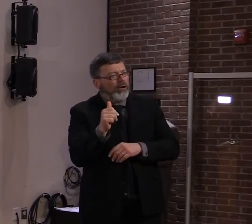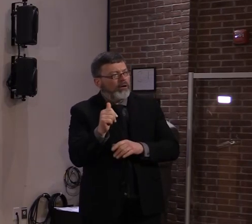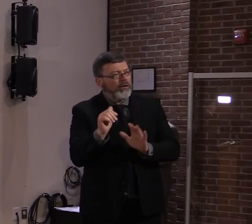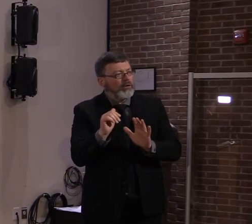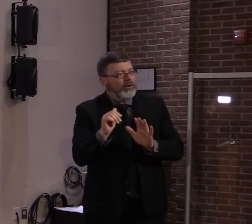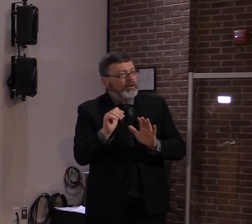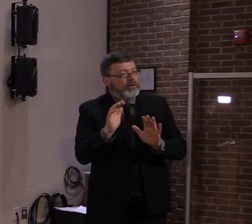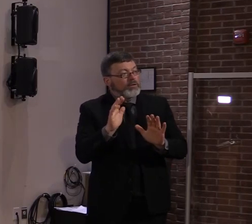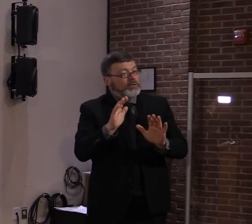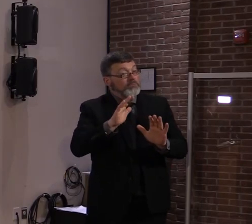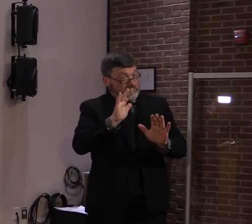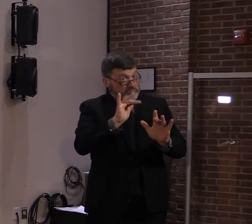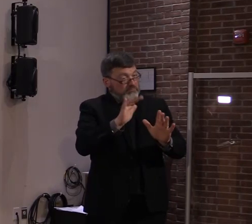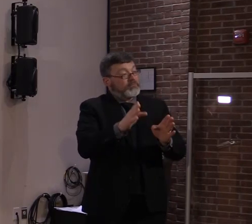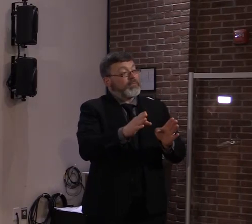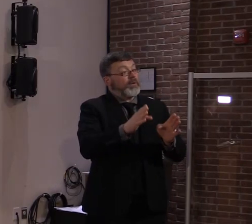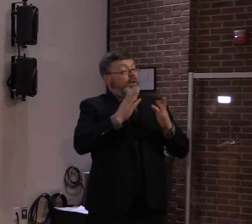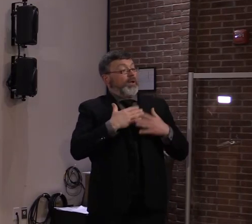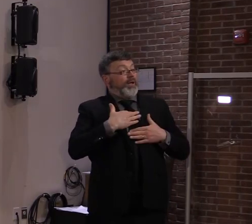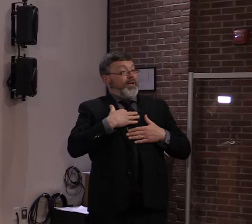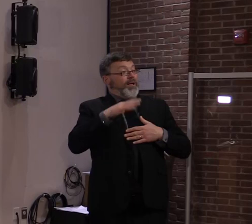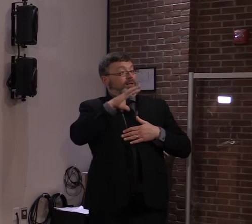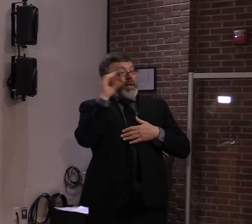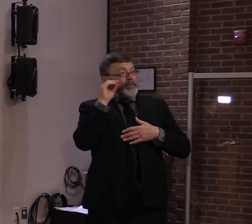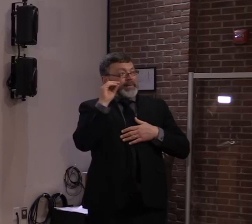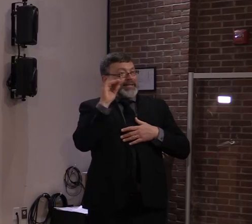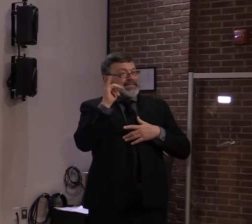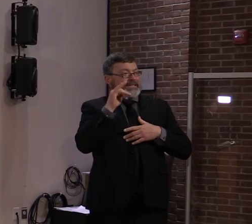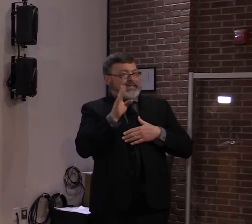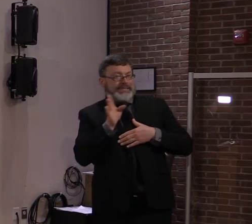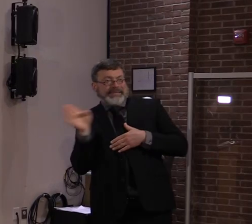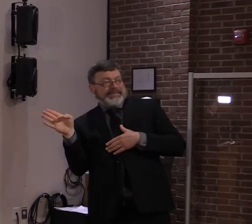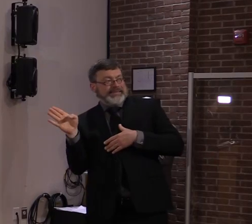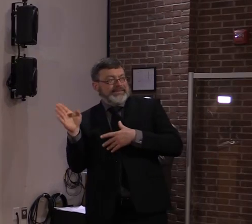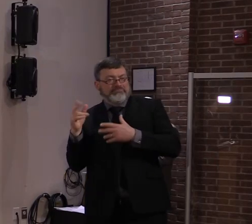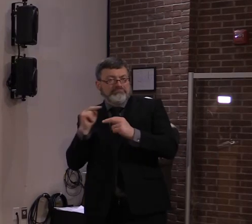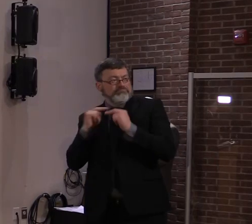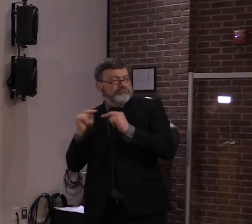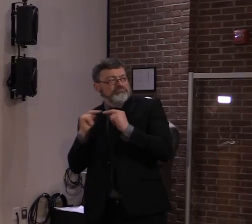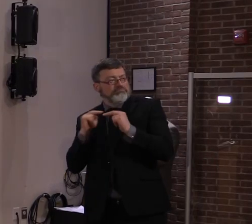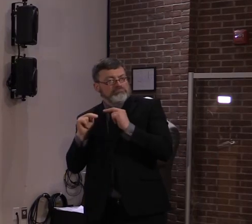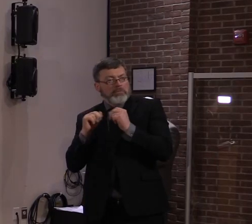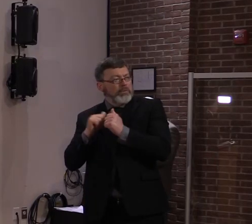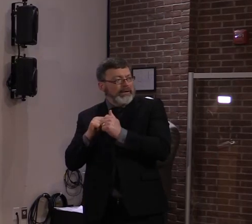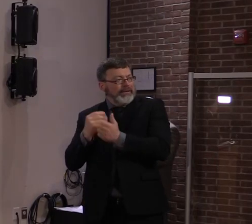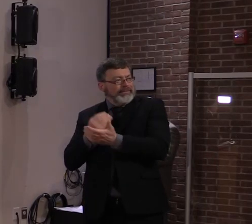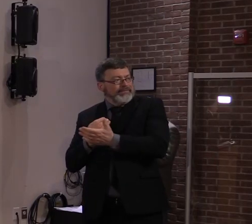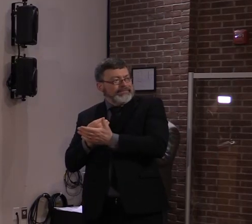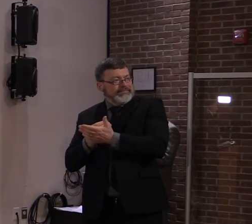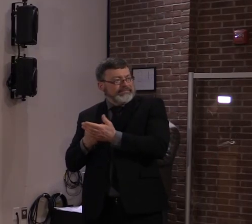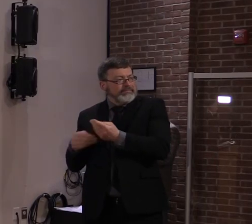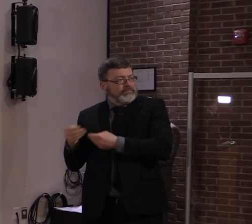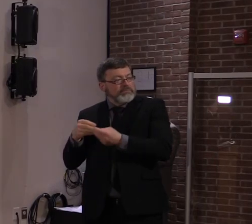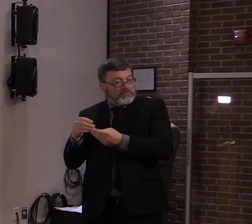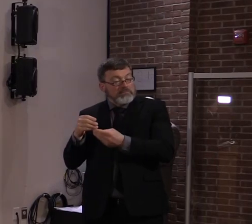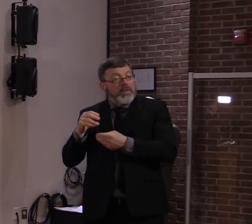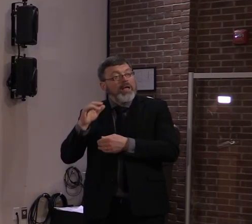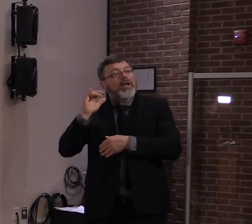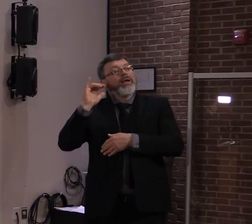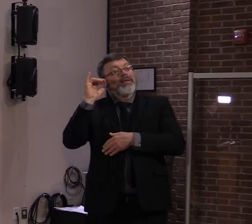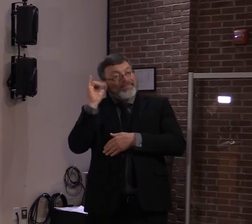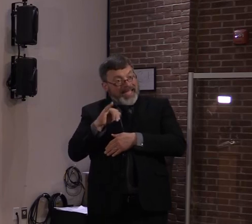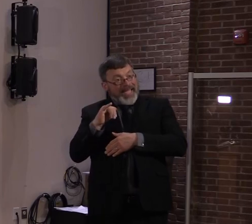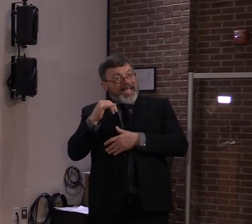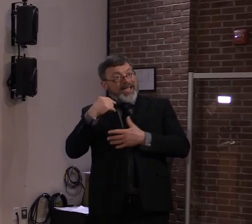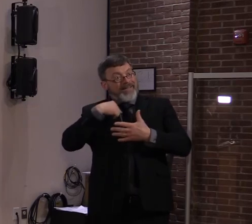then they could be exempt from the provision. So what we are in the process of doing now is